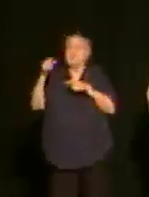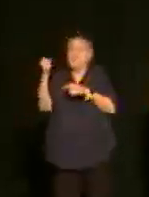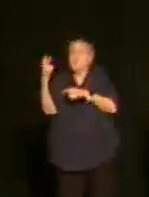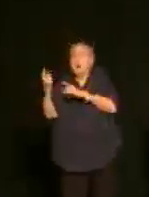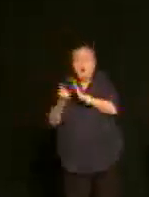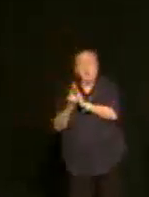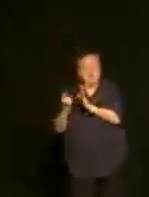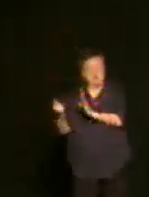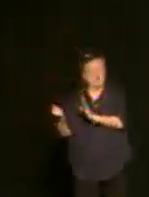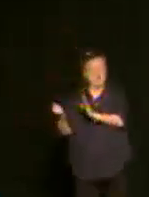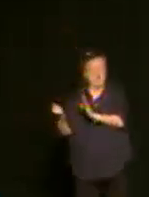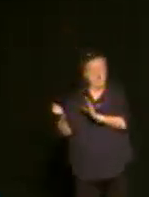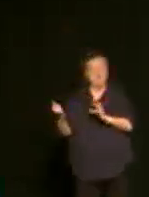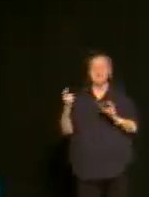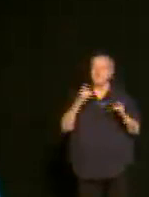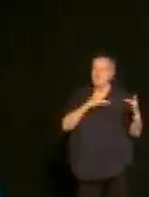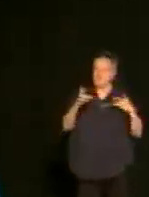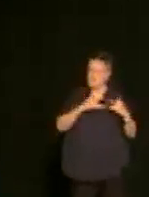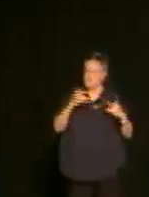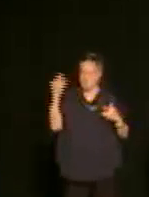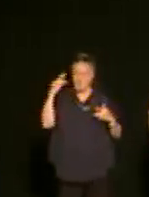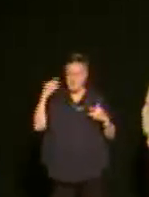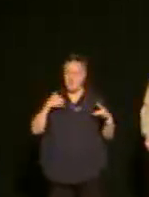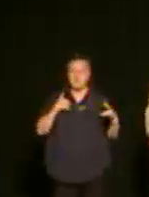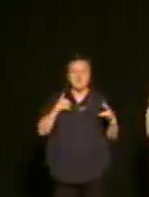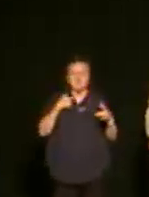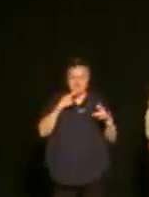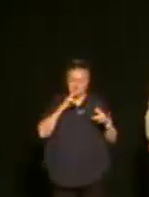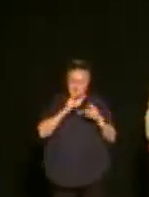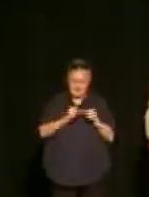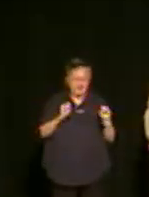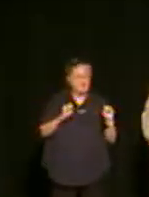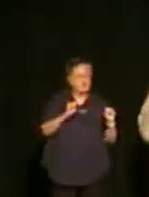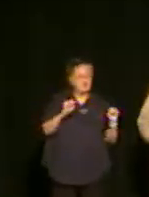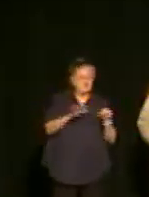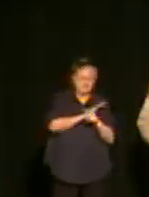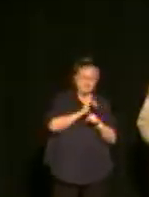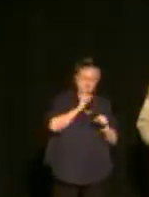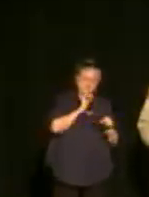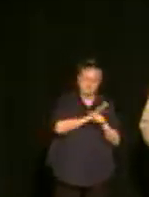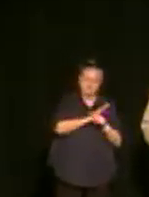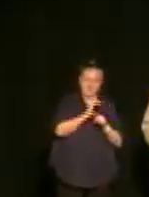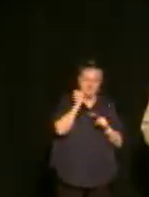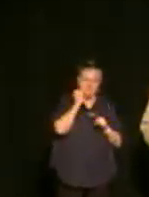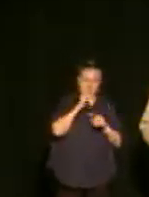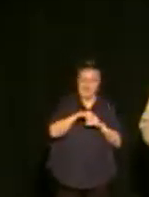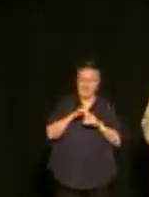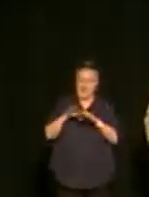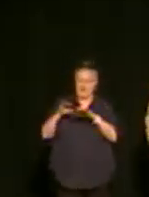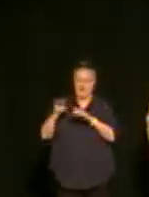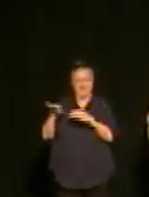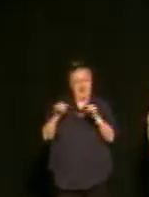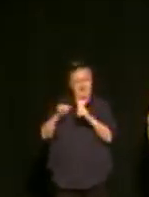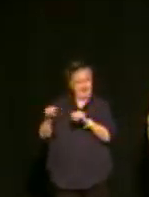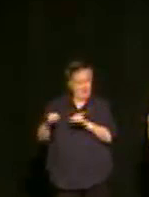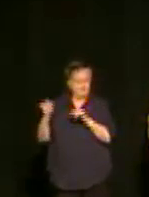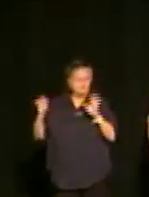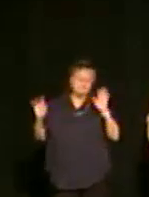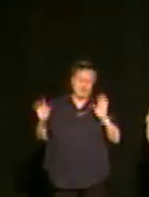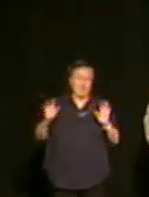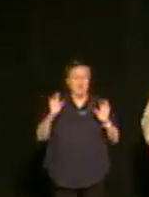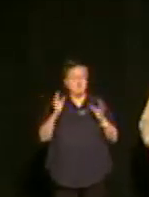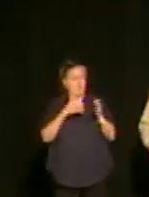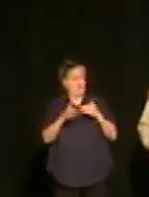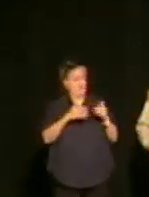we are concerned and we are wanting to make sure that your safety is assured if you're in an evacuated area. So despite the